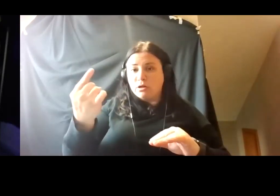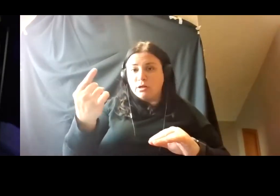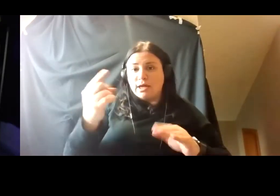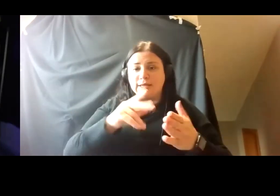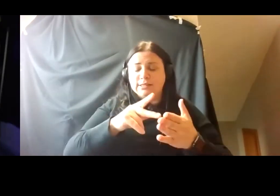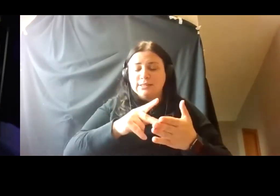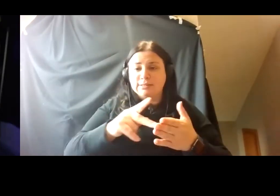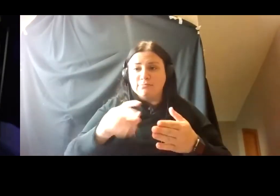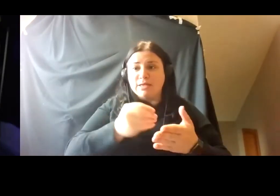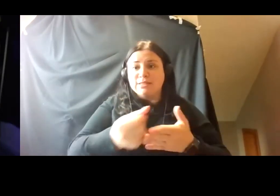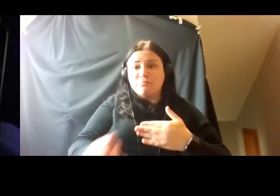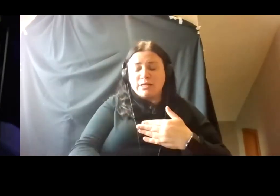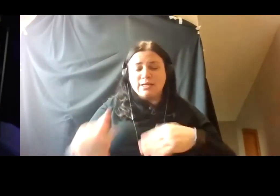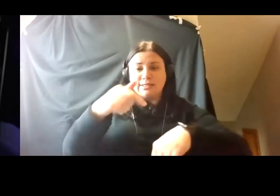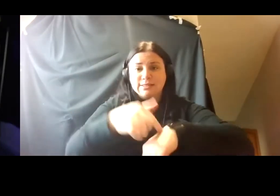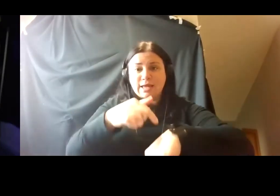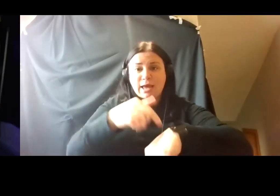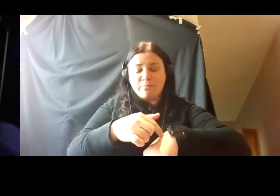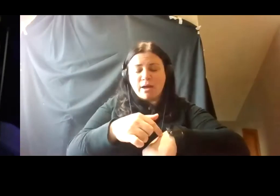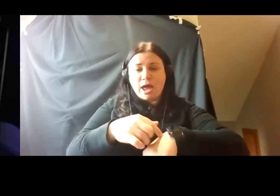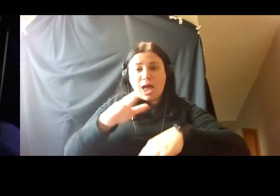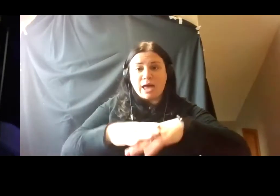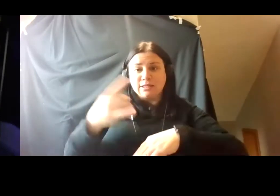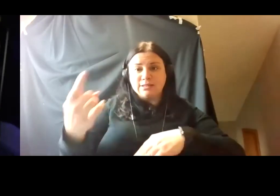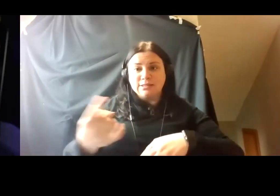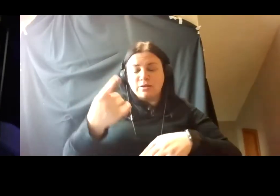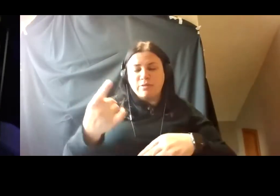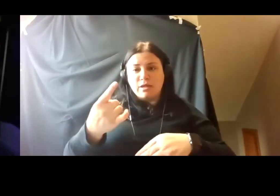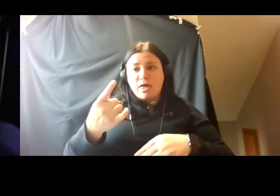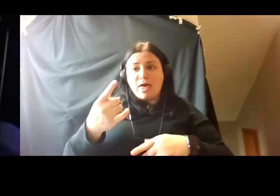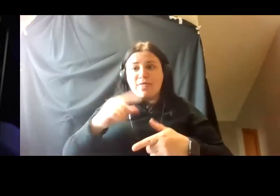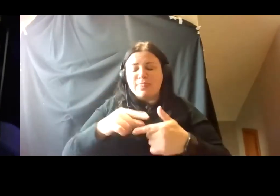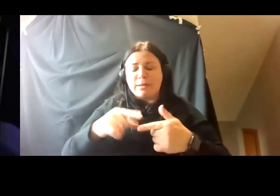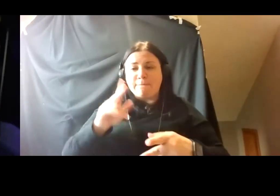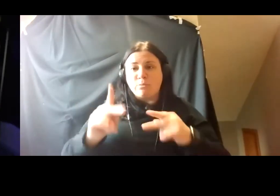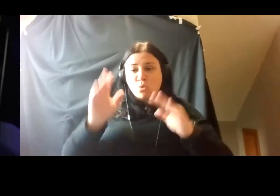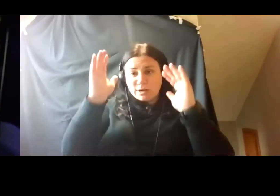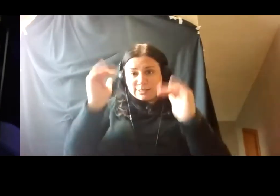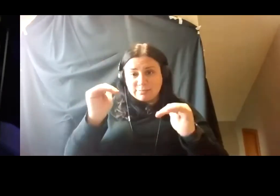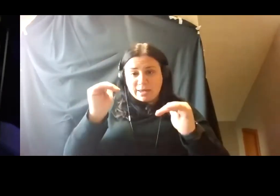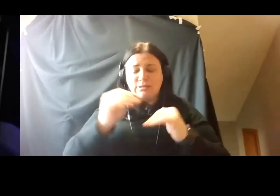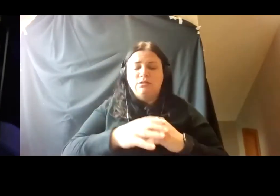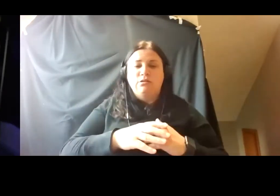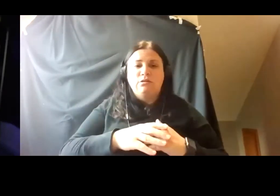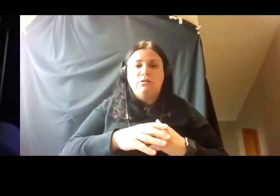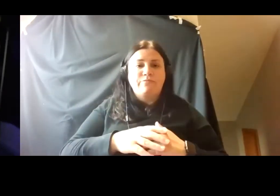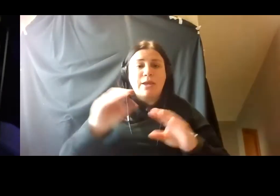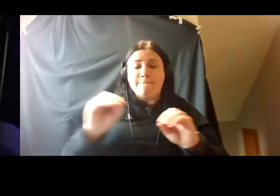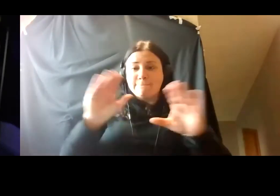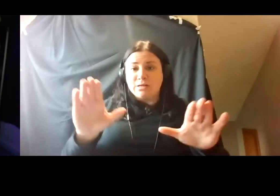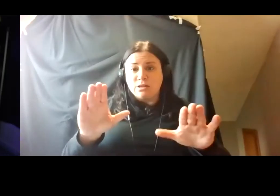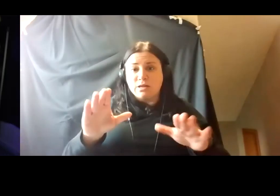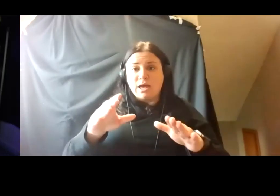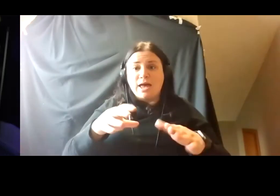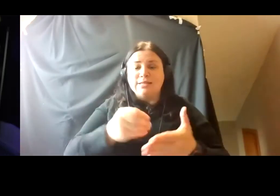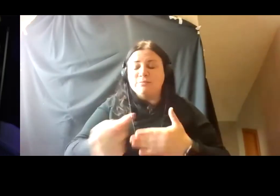more time on something than anyone would reasonably expect. That's all it is. It's just, magic is just spending more